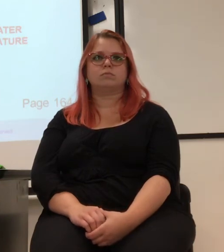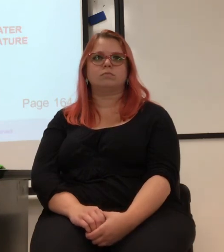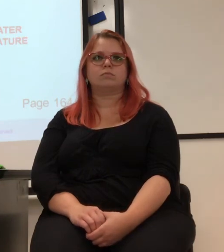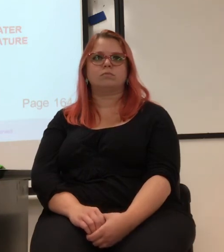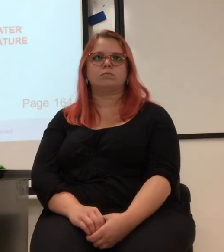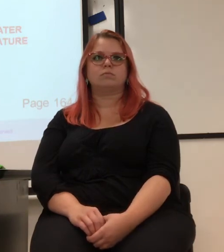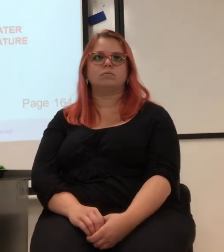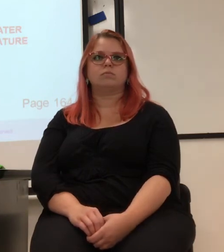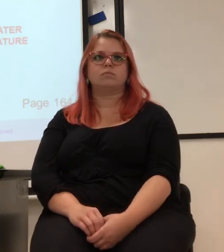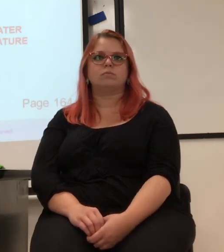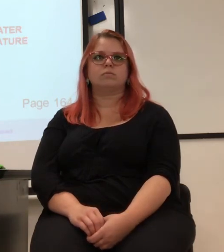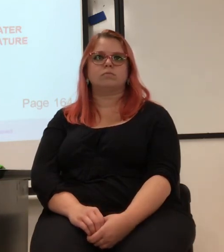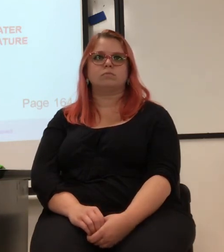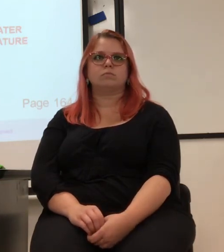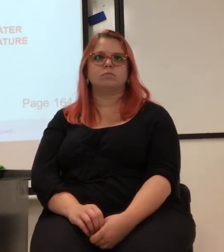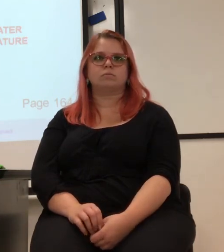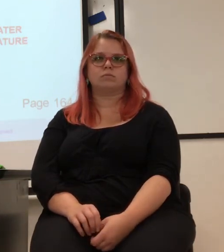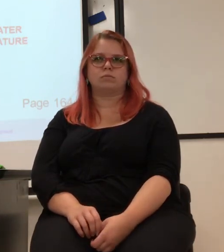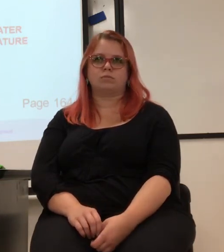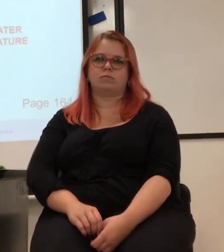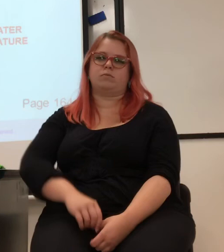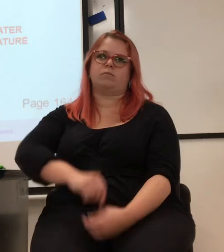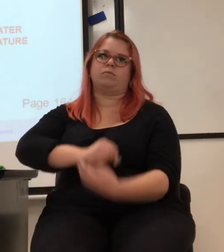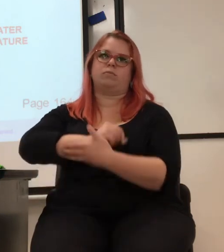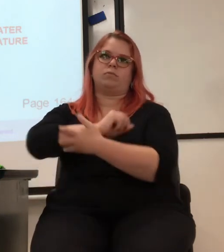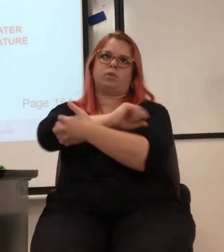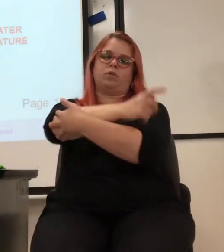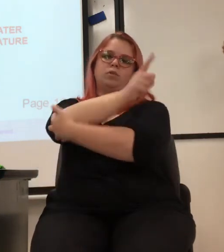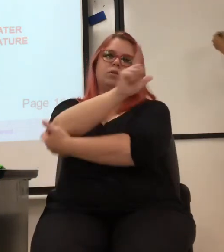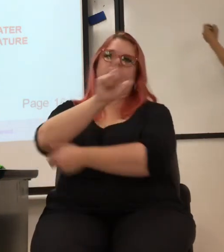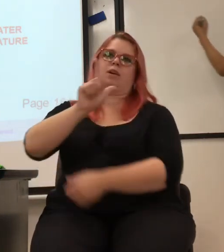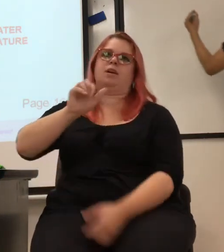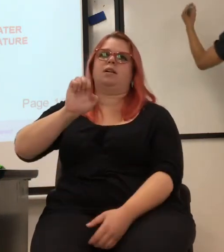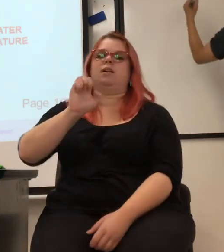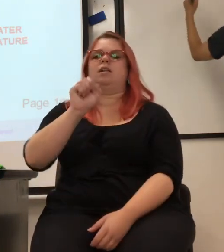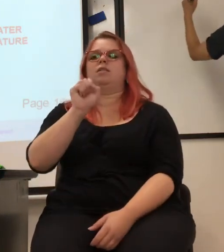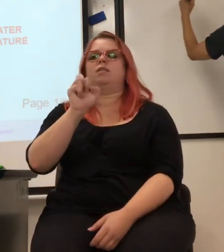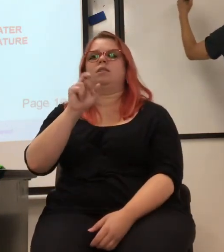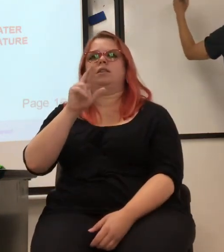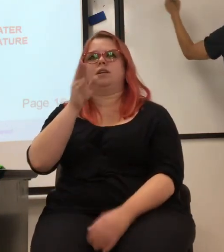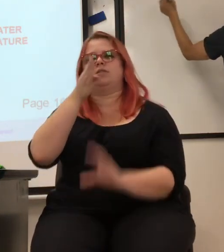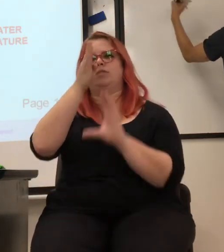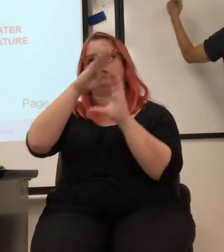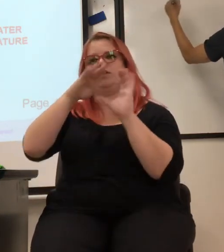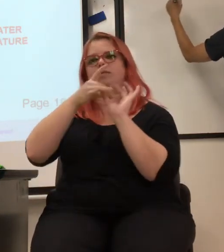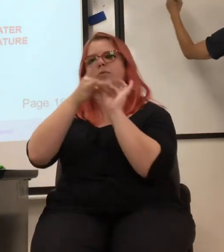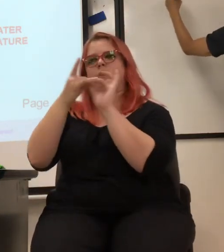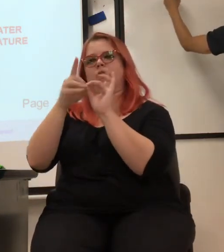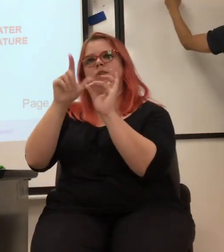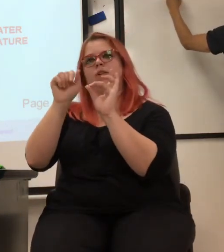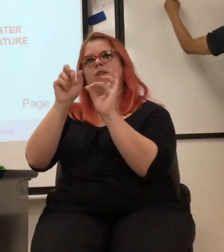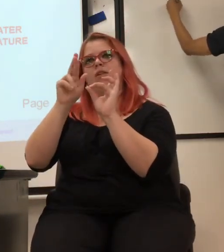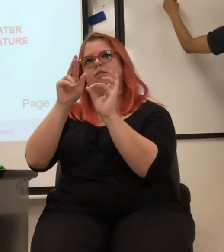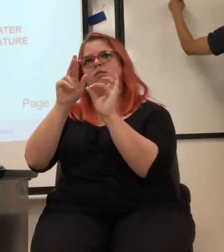after their attachments to lesser or greater omentum.